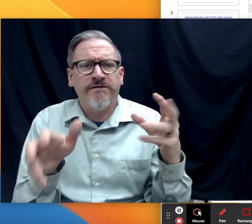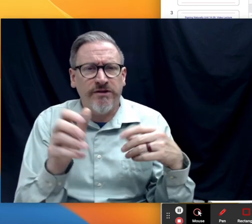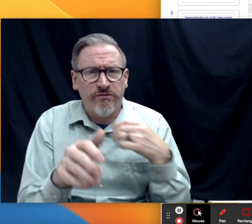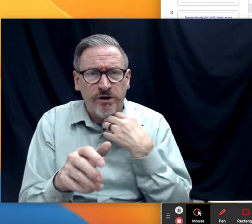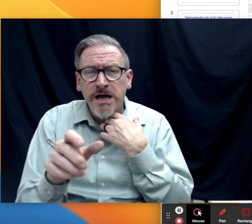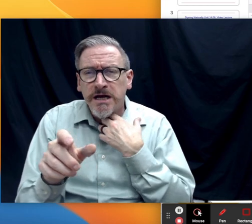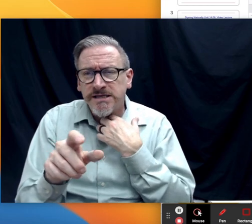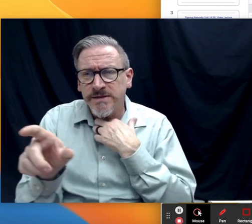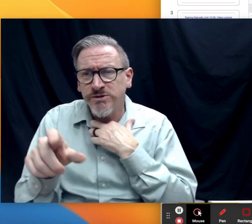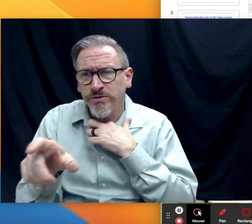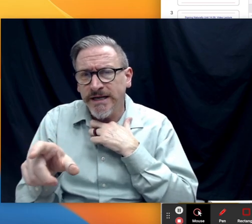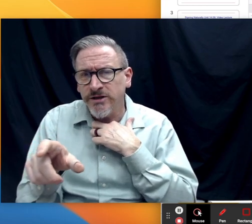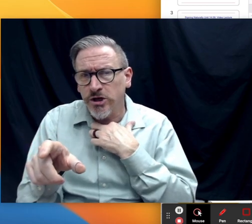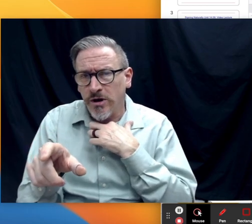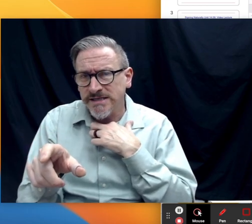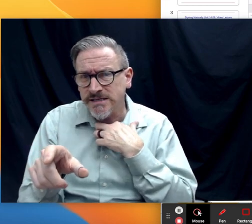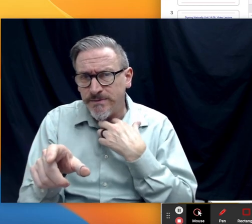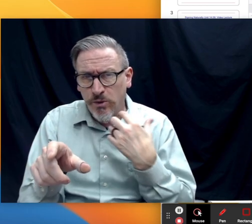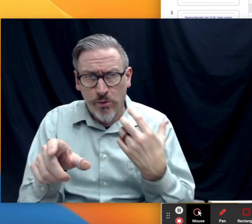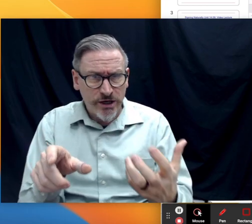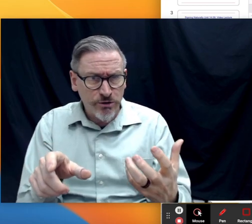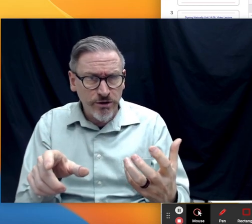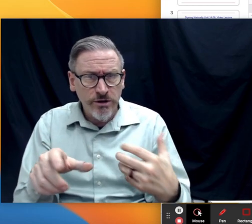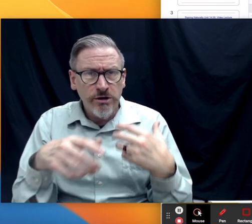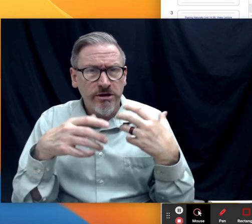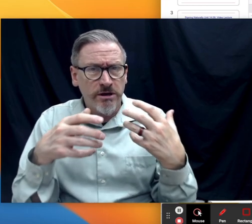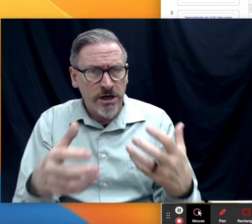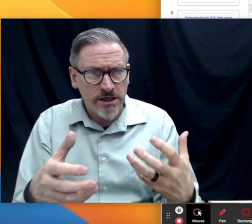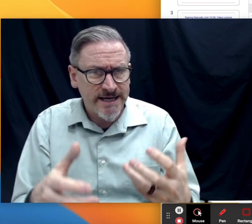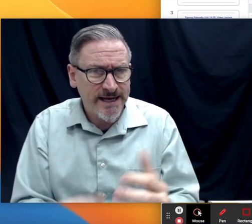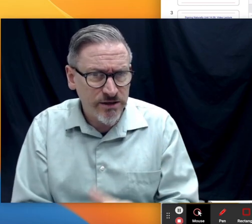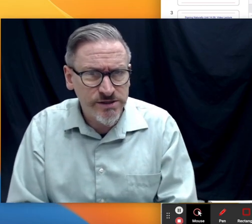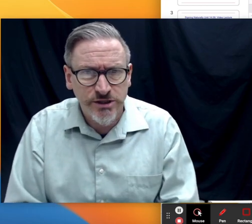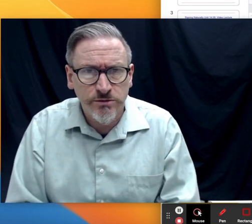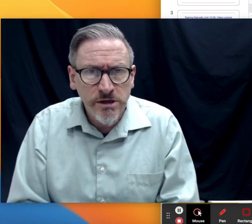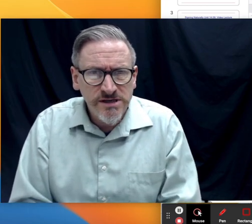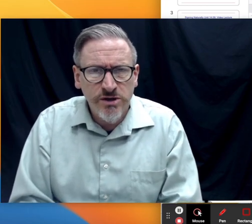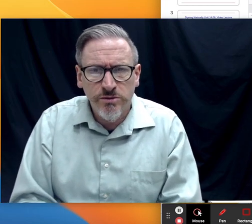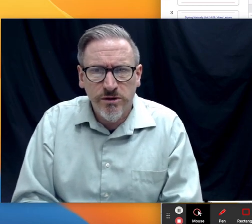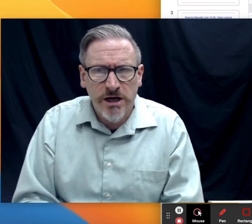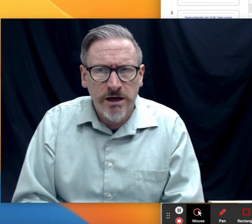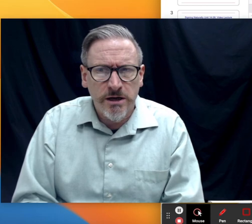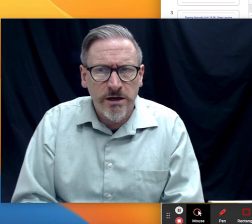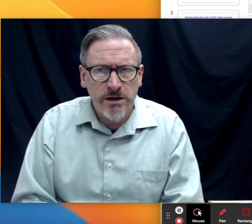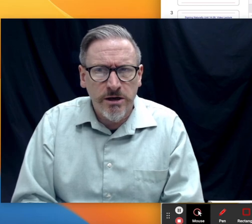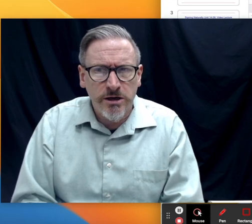get a feel for it. Sometimes reading the gloss is a bit weird to get used to. So